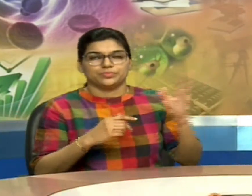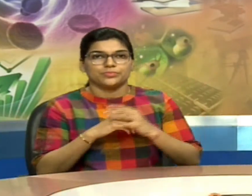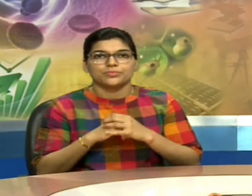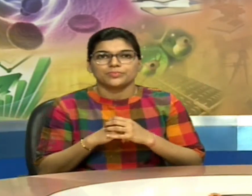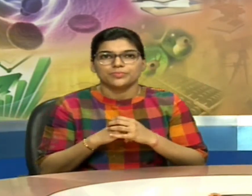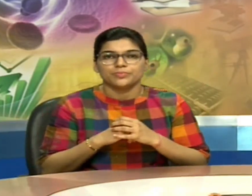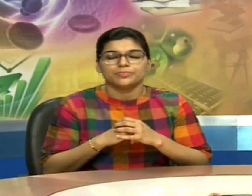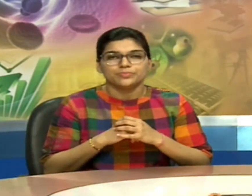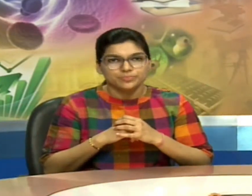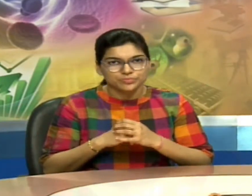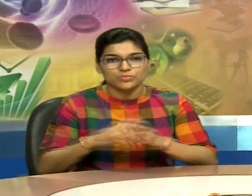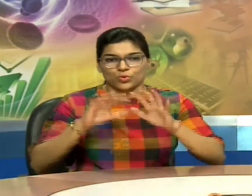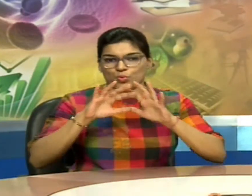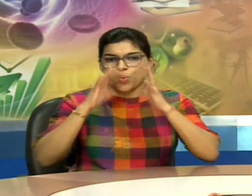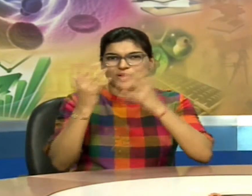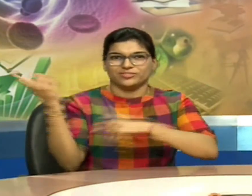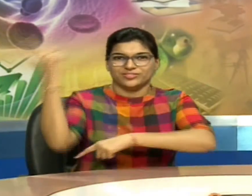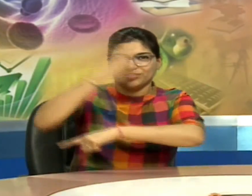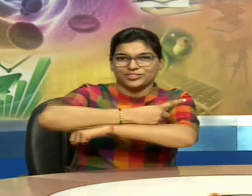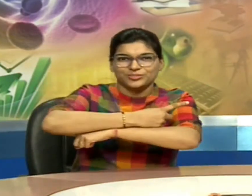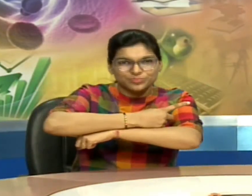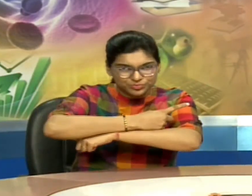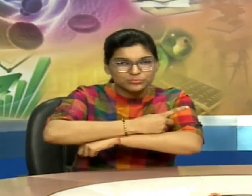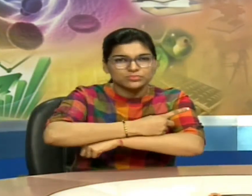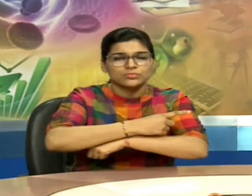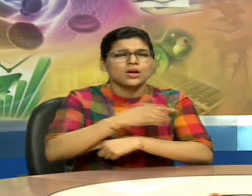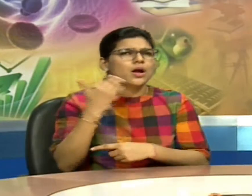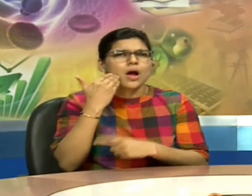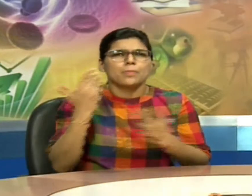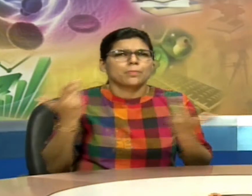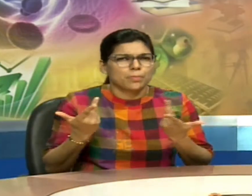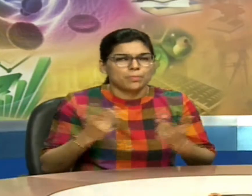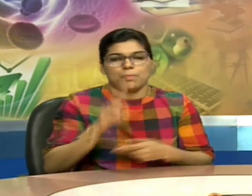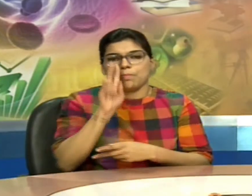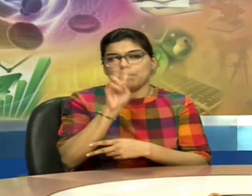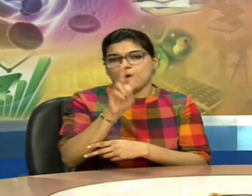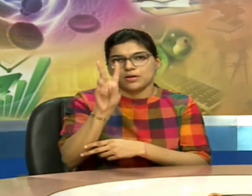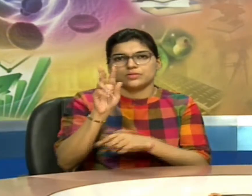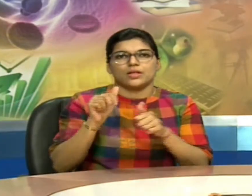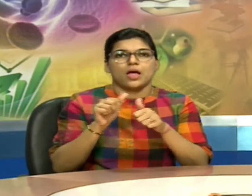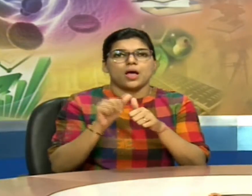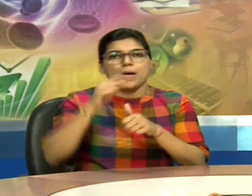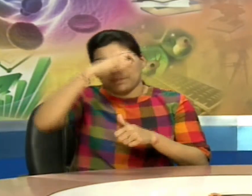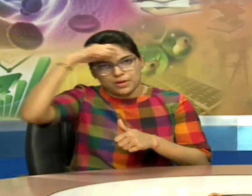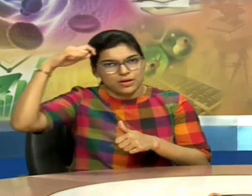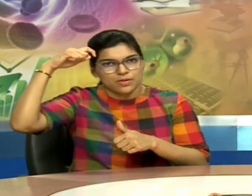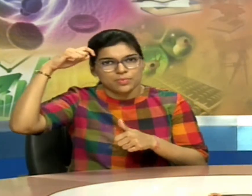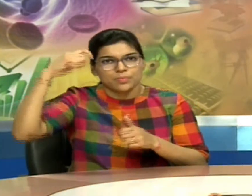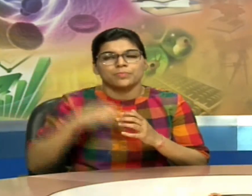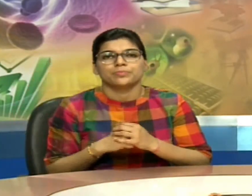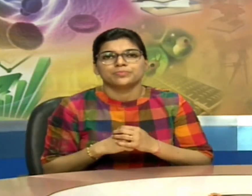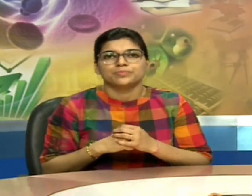You can see on the screen that we have Earth Day, which we celebrate on 22nd